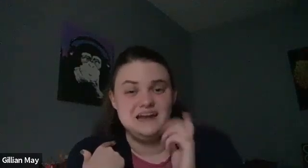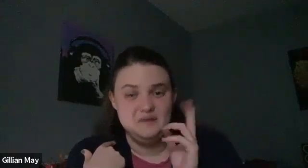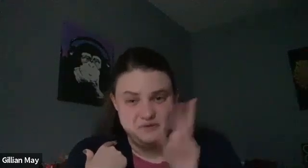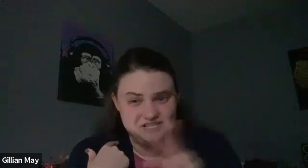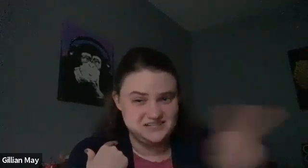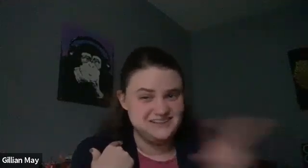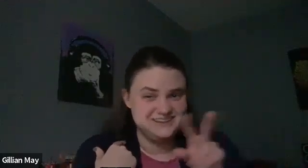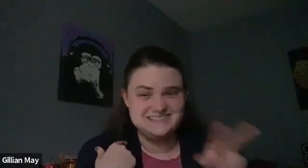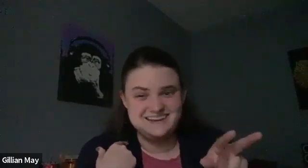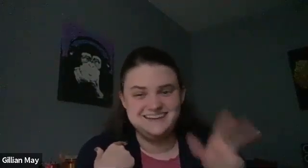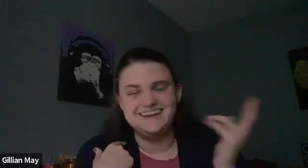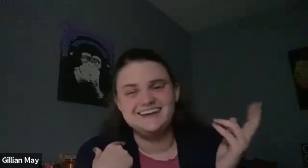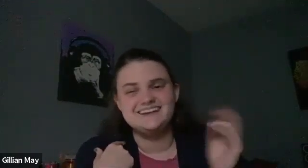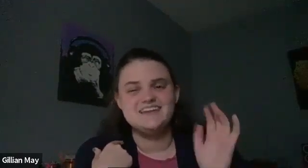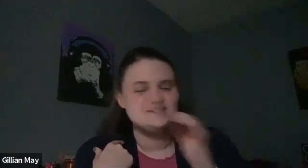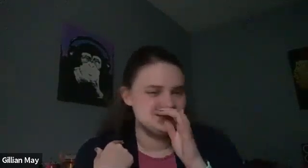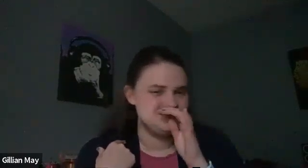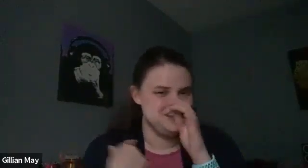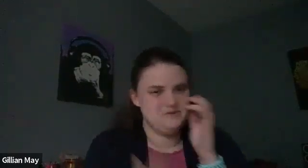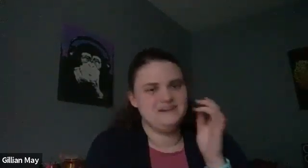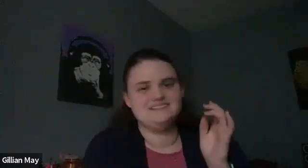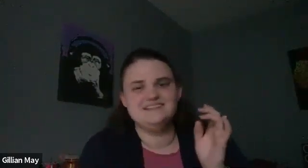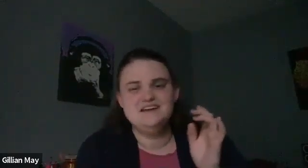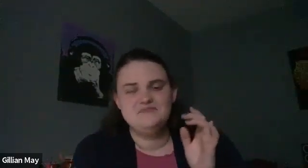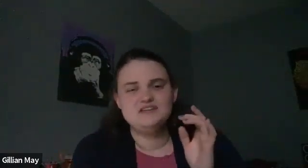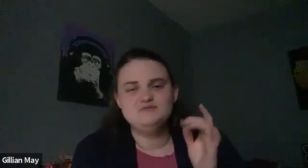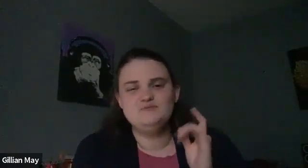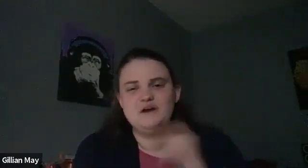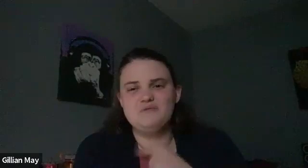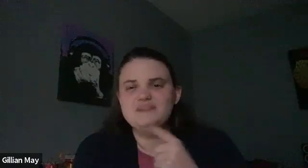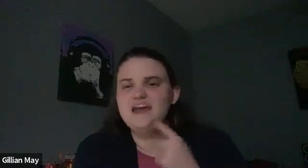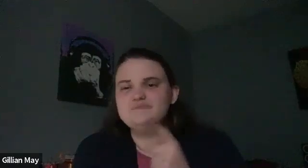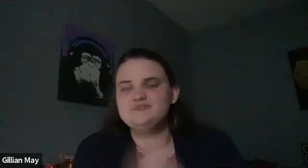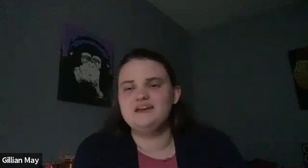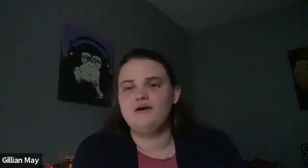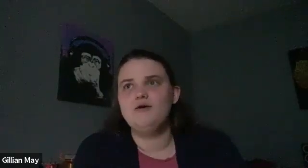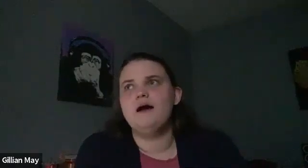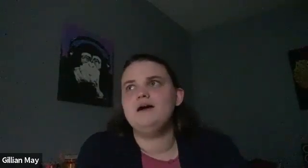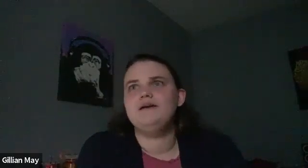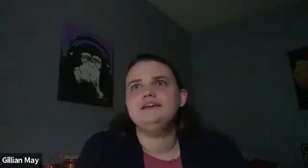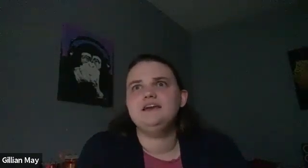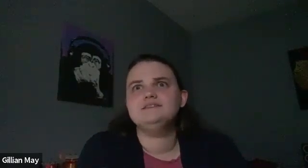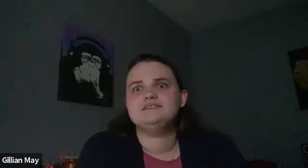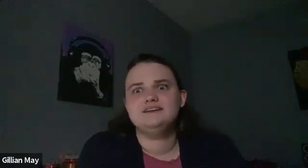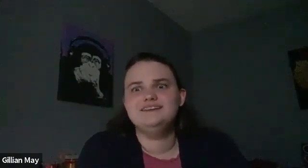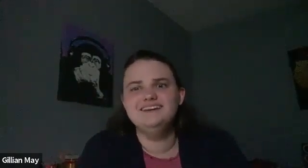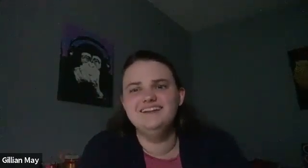I'll be watching all of y'all sign. And that's always a fun one, because that's one that really helps you think, oh, wow, I can't say